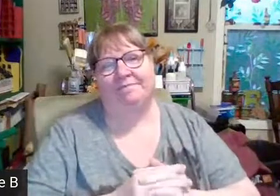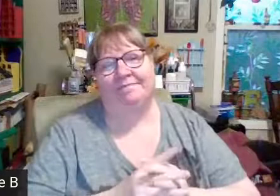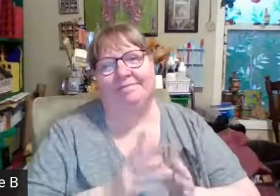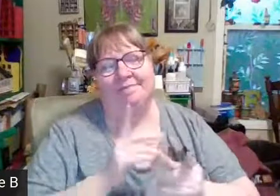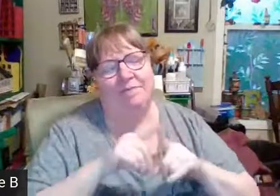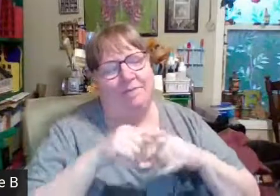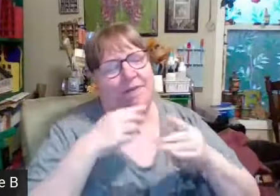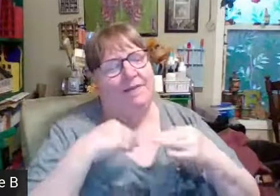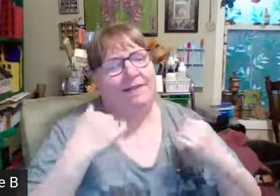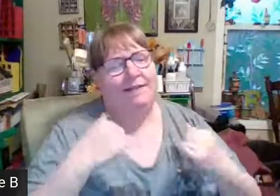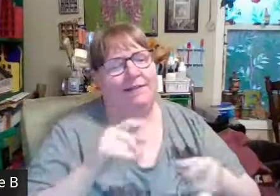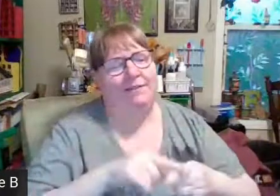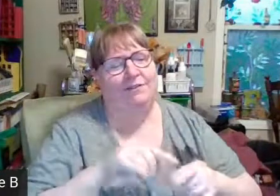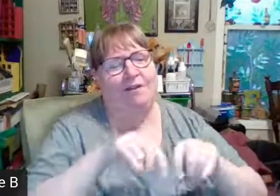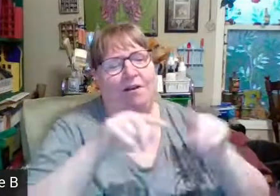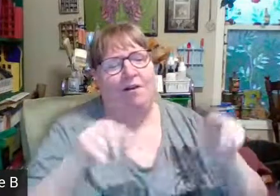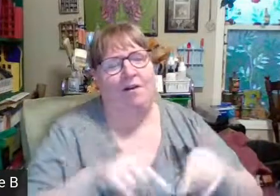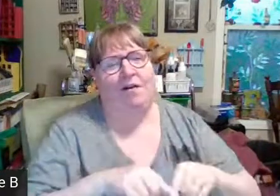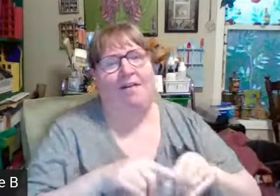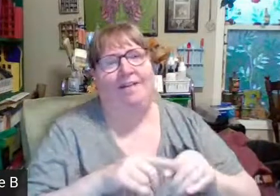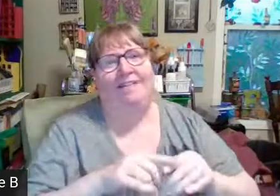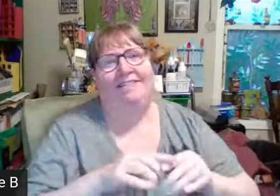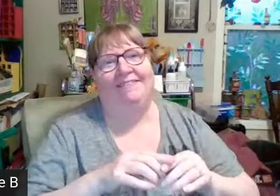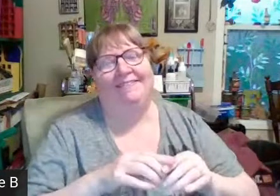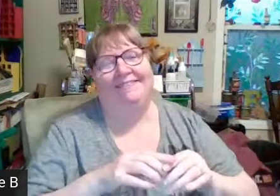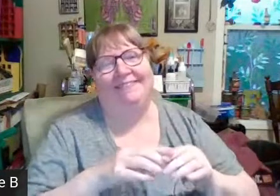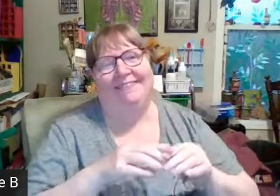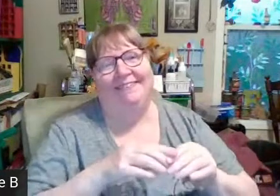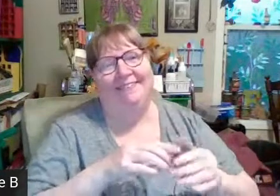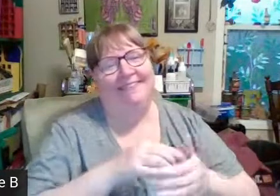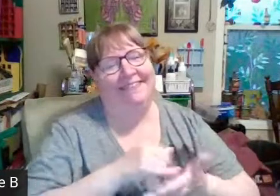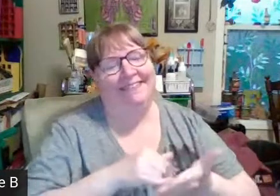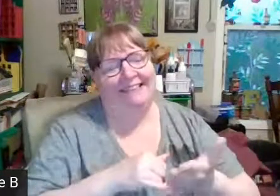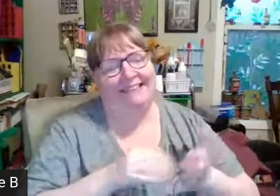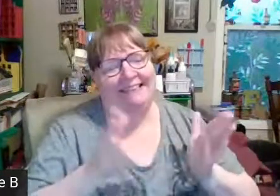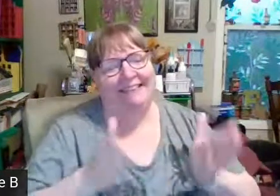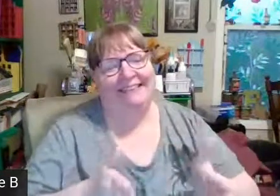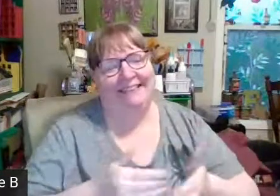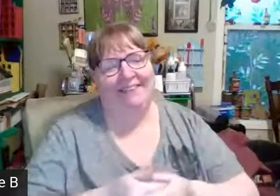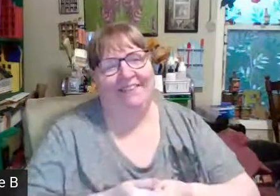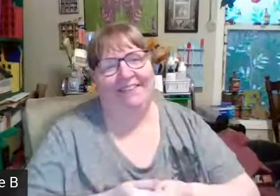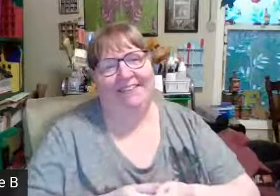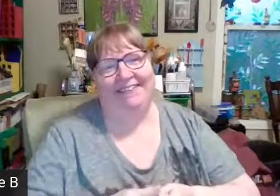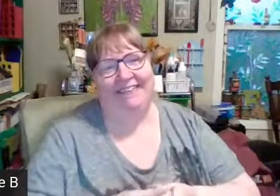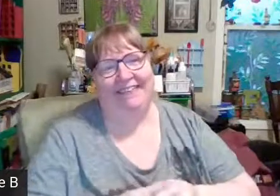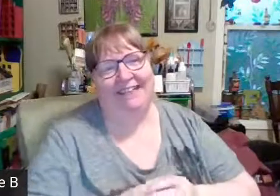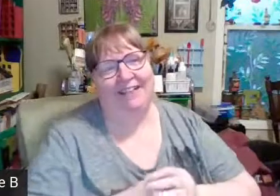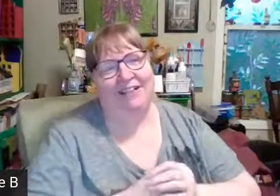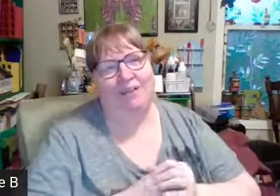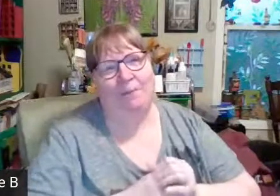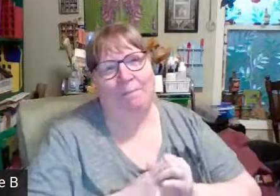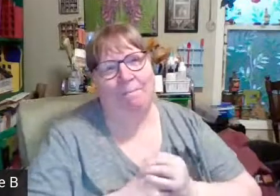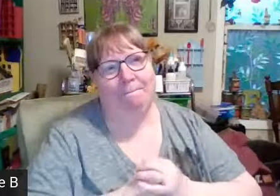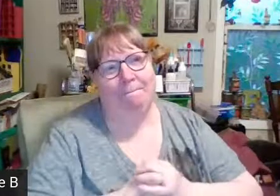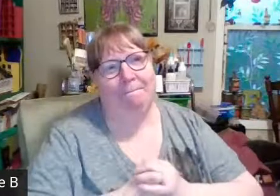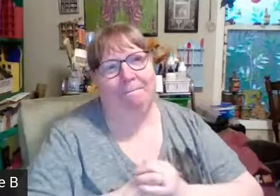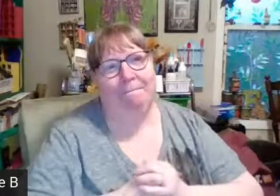heartist. That way we can keep it a secret who the heartists are and who the heartists are not. So pretend like you're a heartist and ask